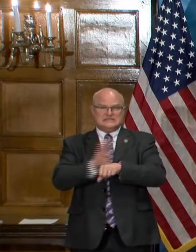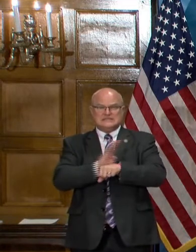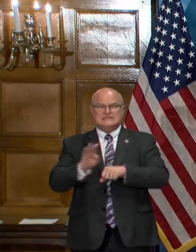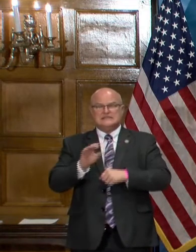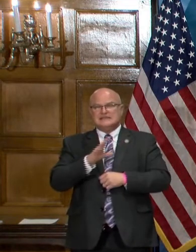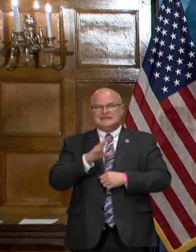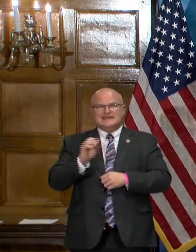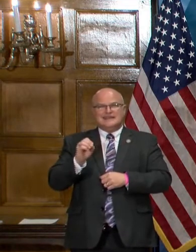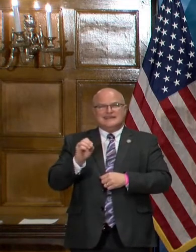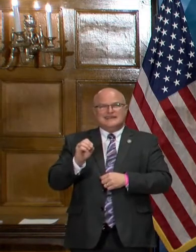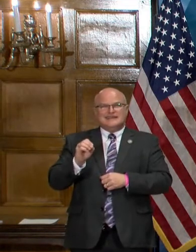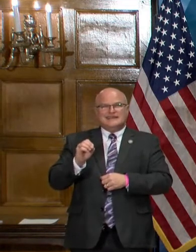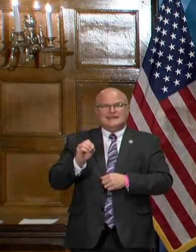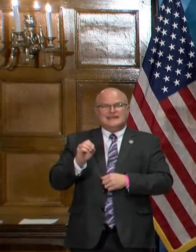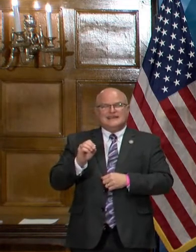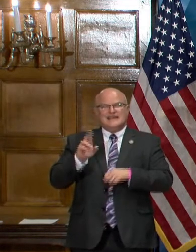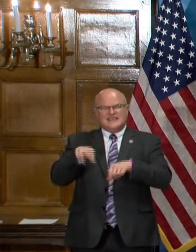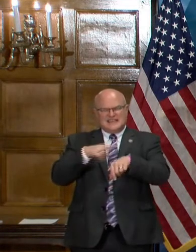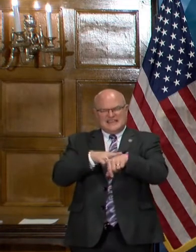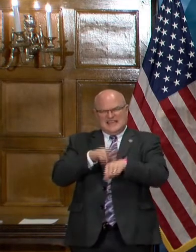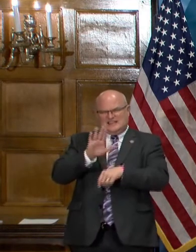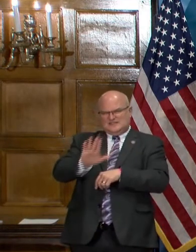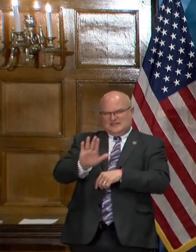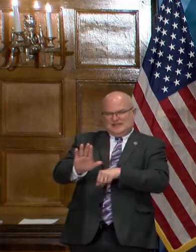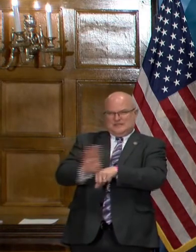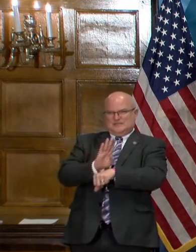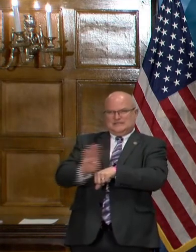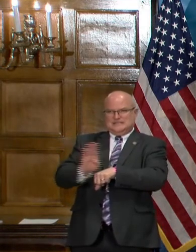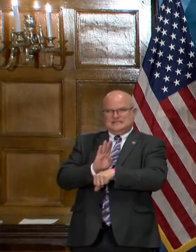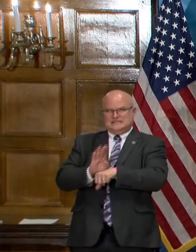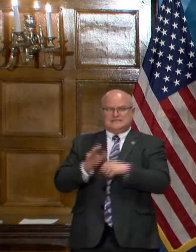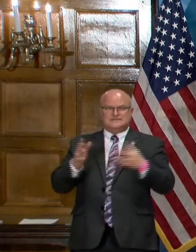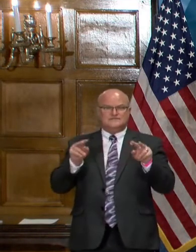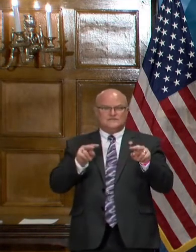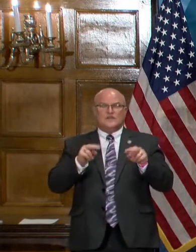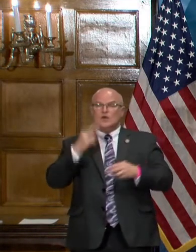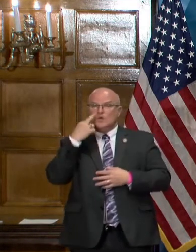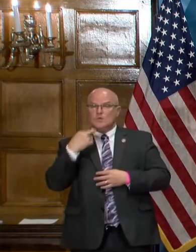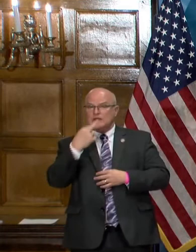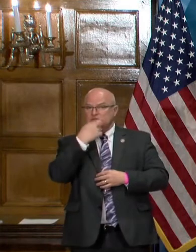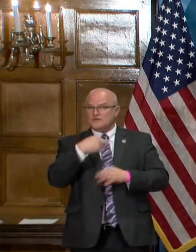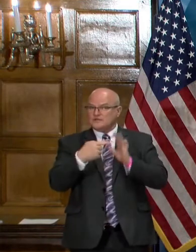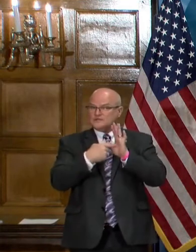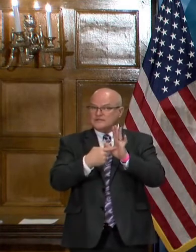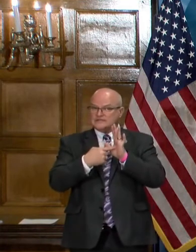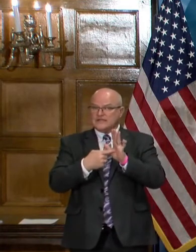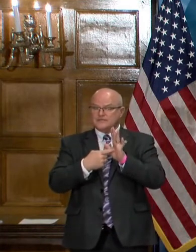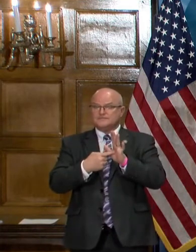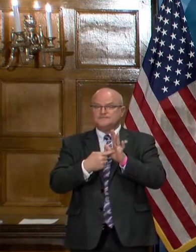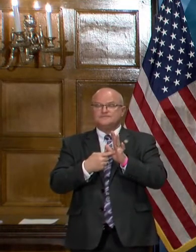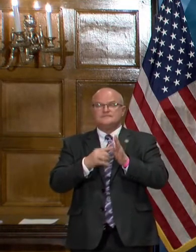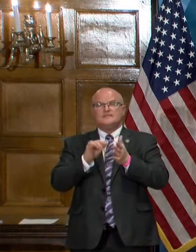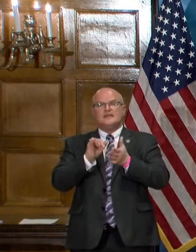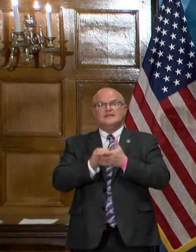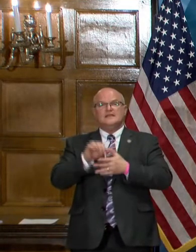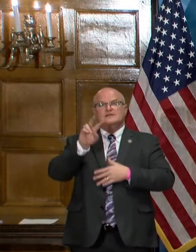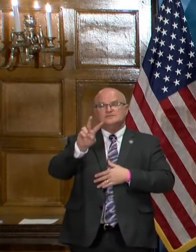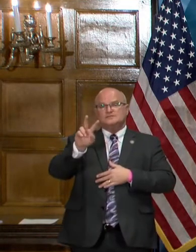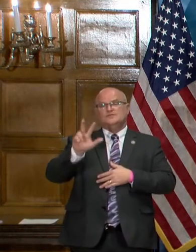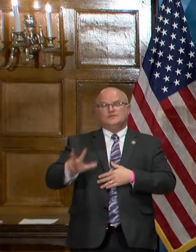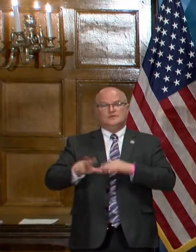and the nature of that business. If you look at restaurants, for example, the